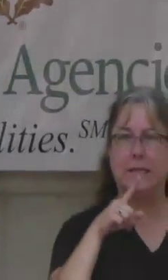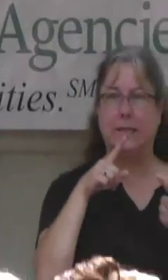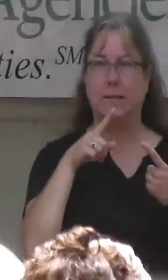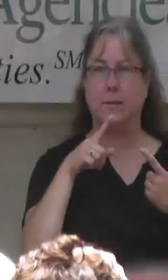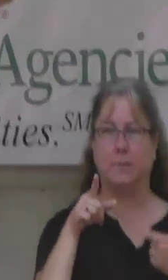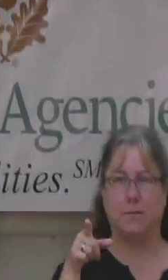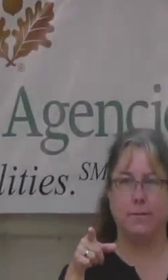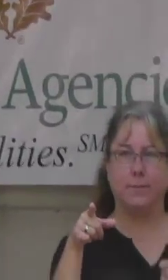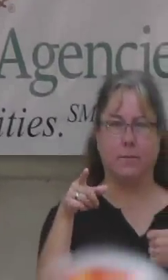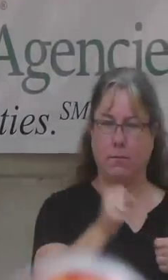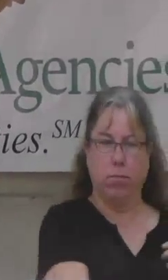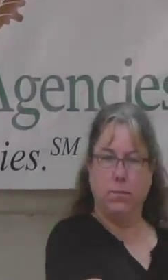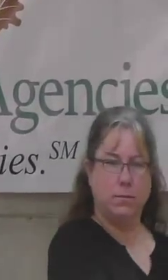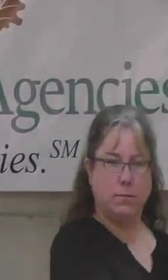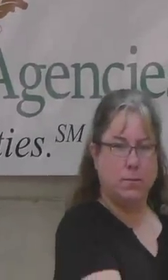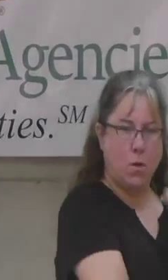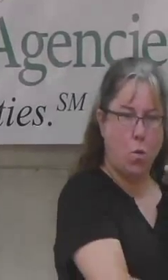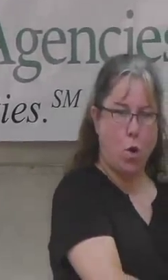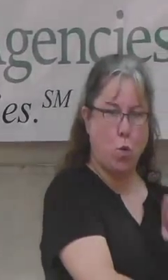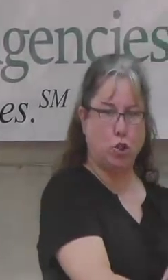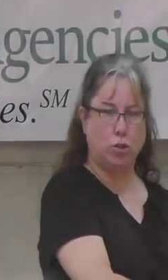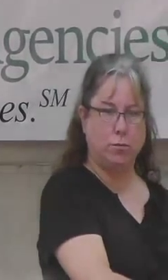Secondly,